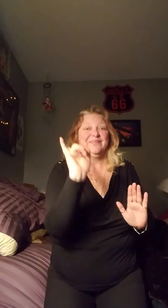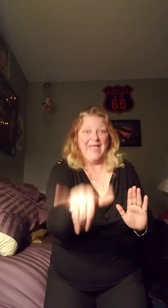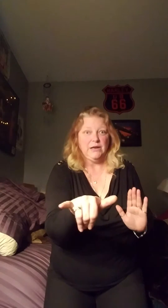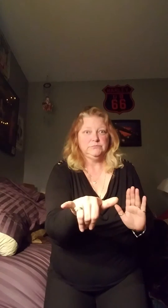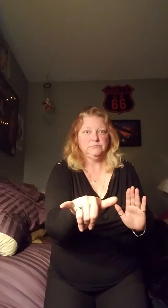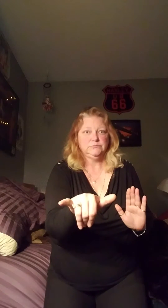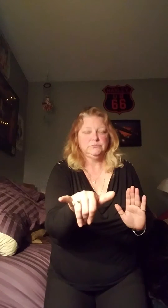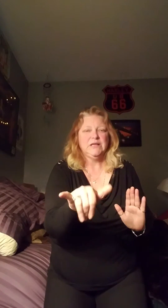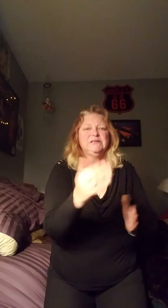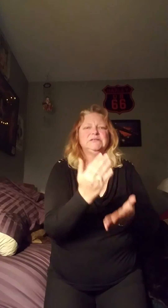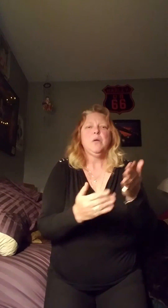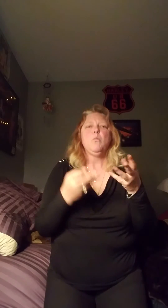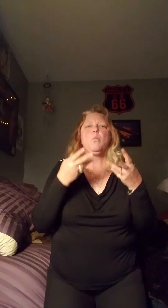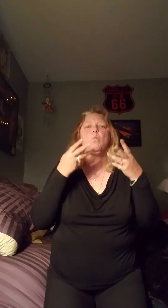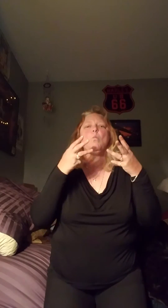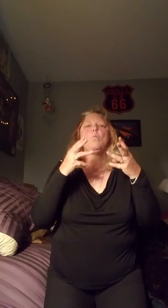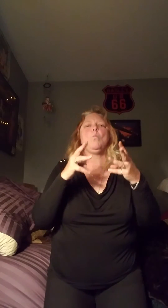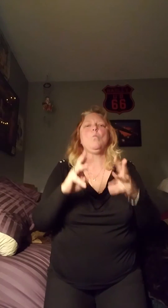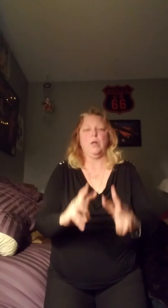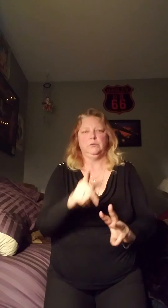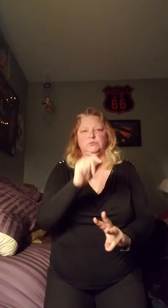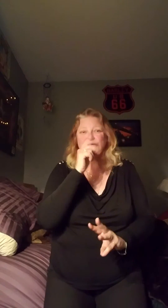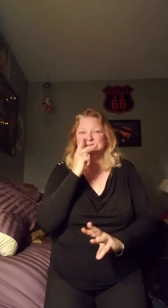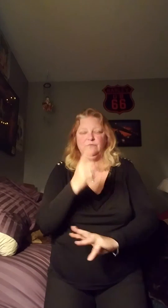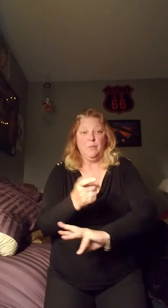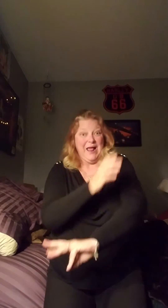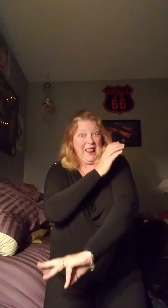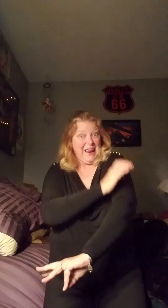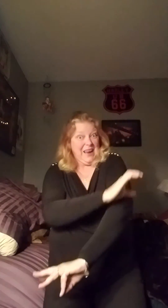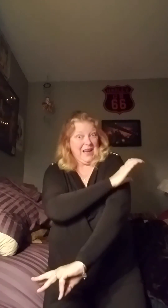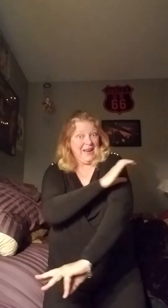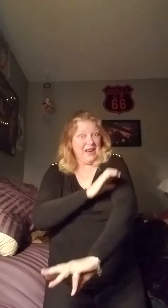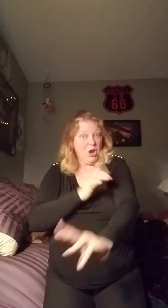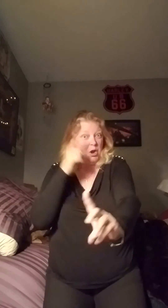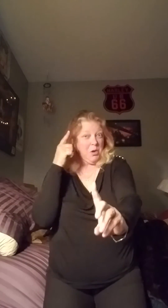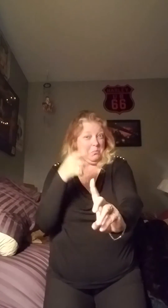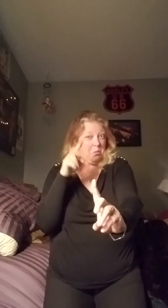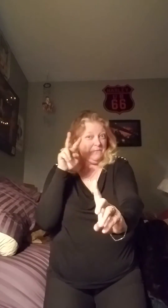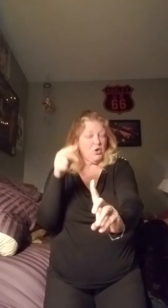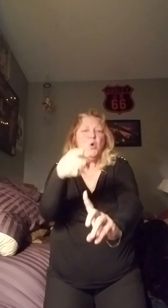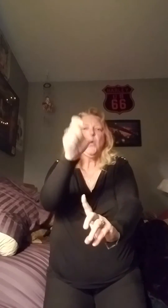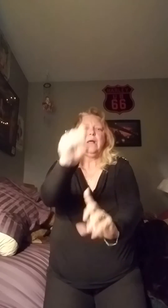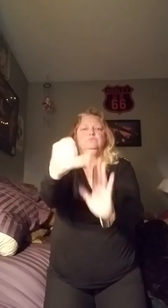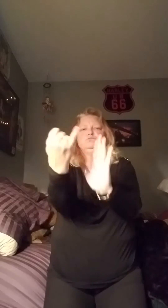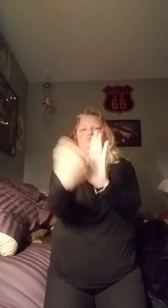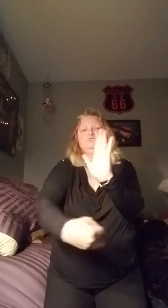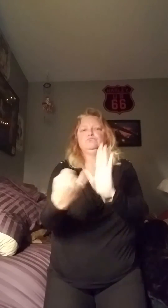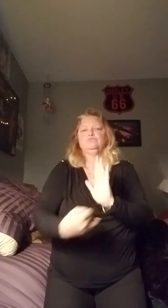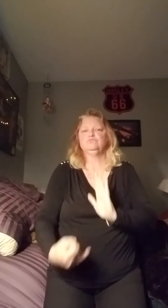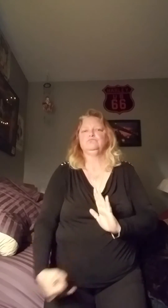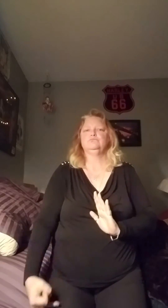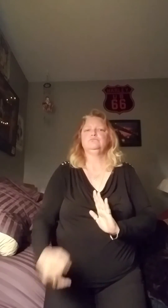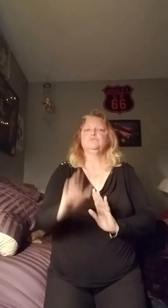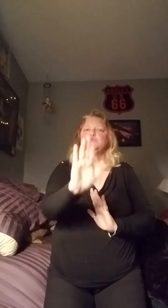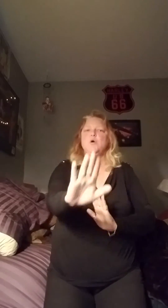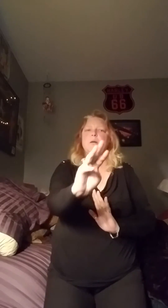in some way, you don't even have to see it from a clinical point of view. You could map it out yourself. Map out your moods, and the days